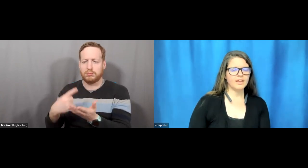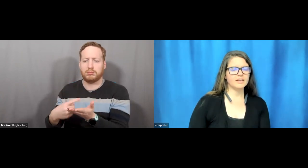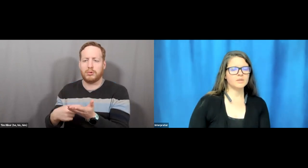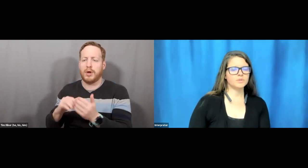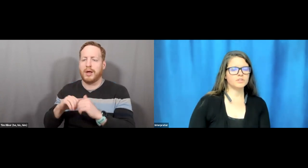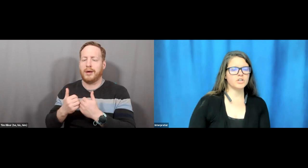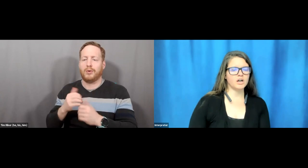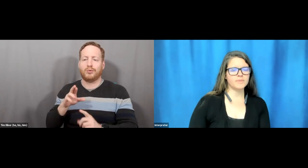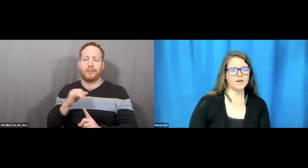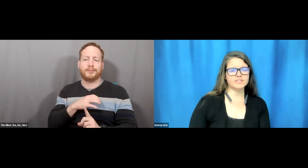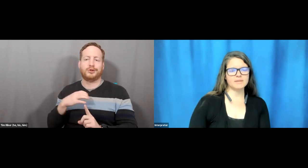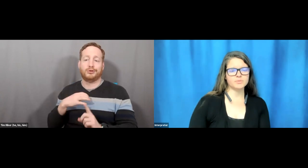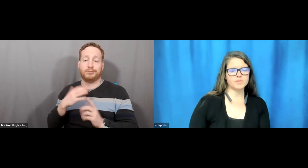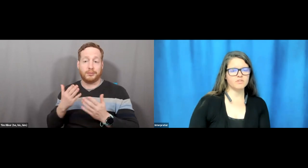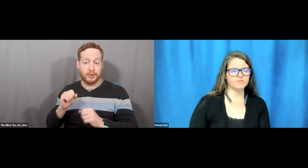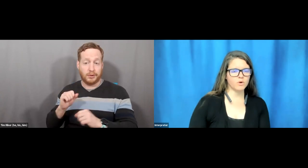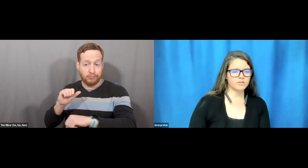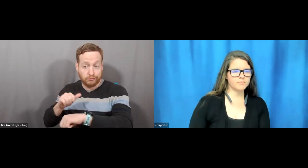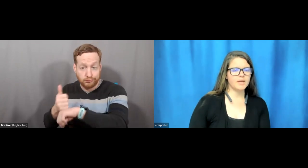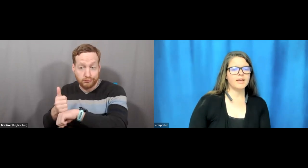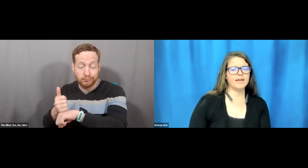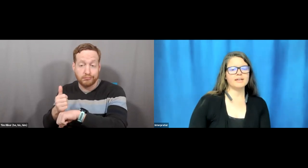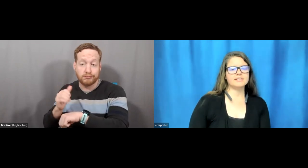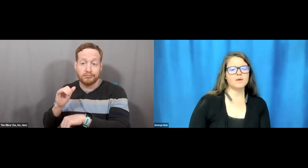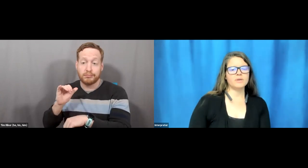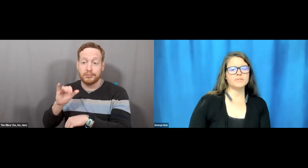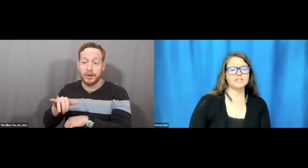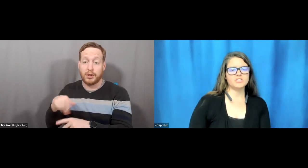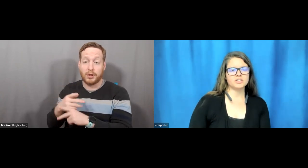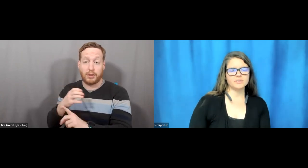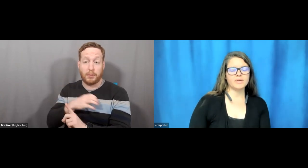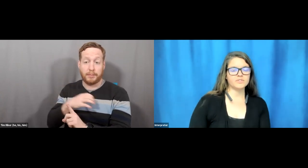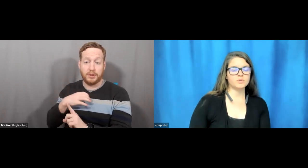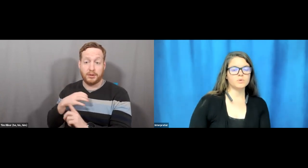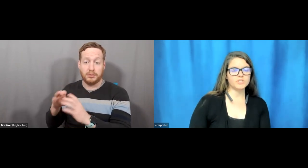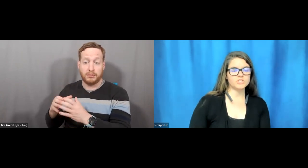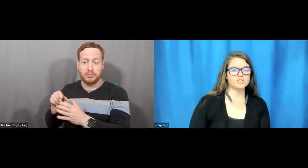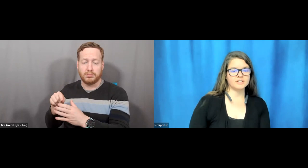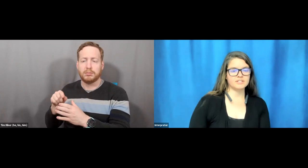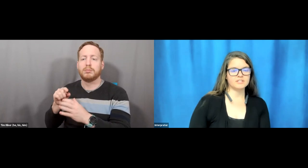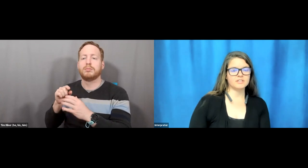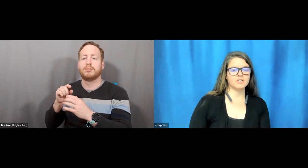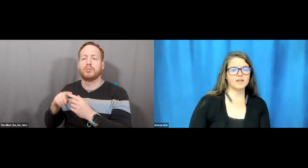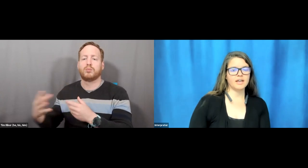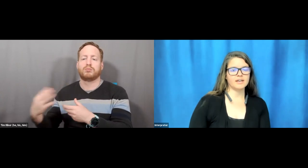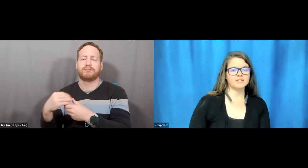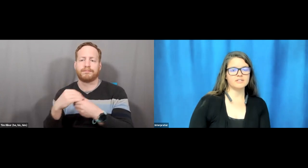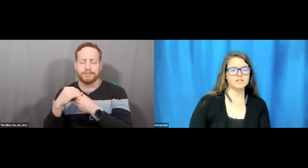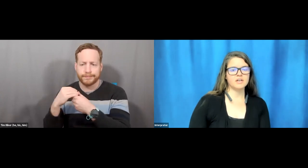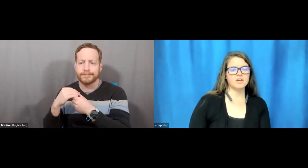And he will talk about the establishment of a forum, and that we potentially, we have two commissioner seats, and